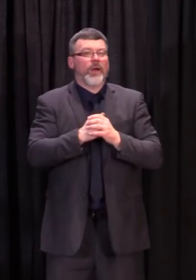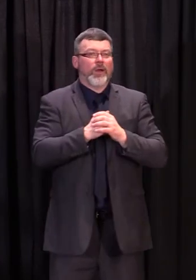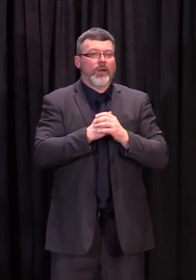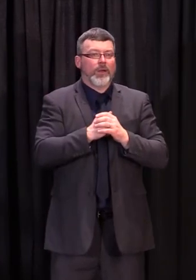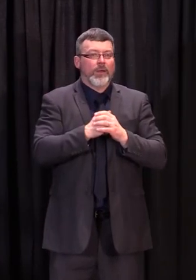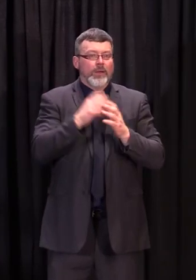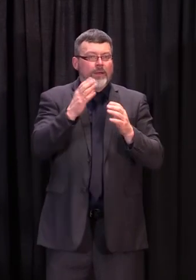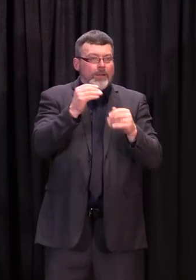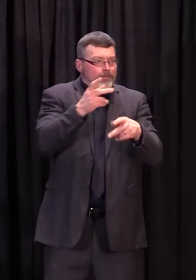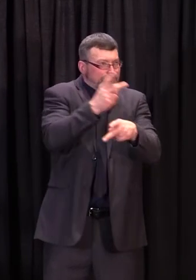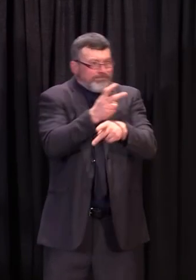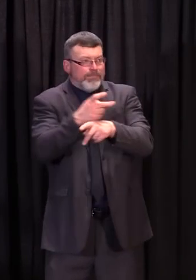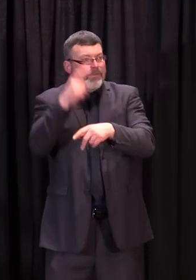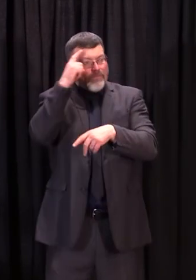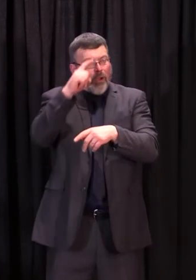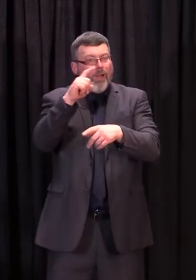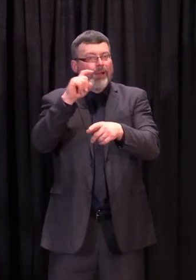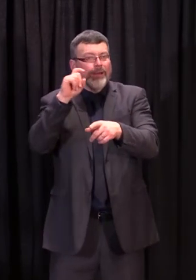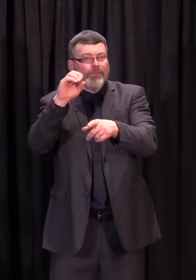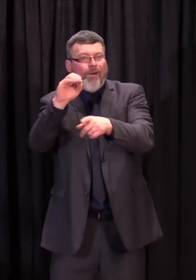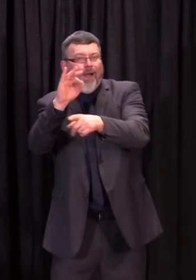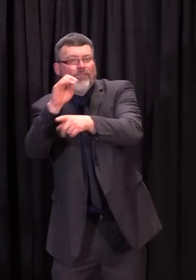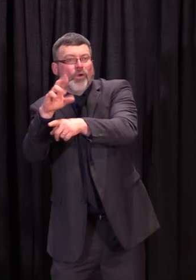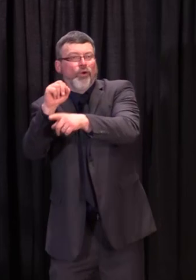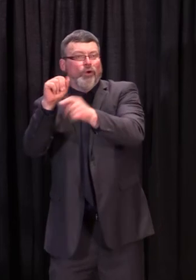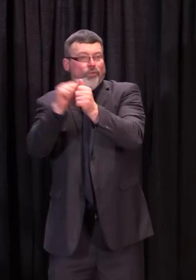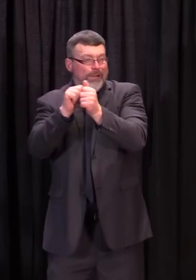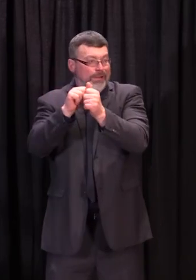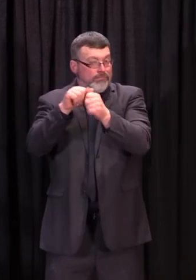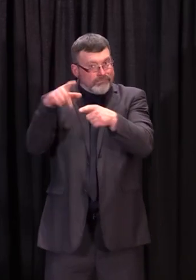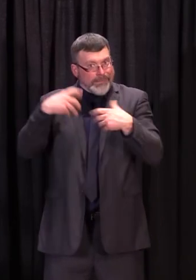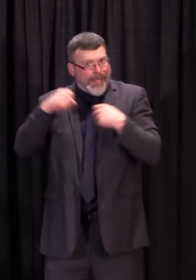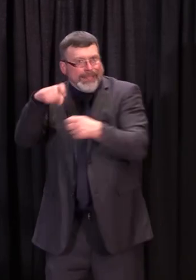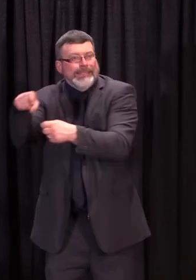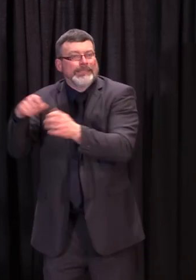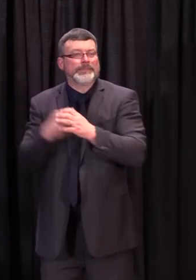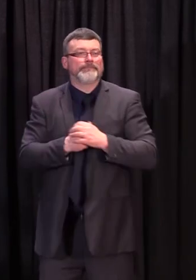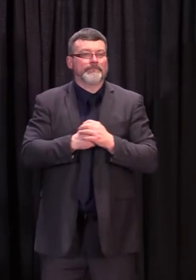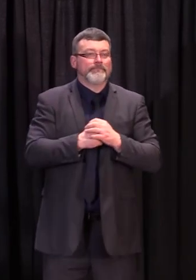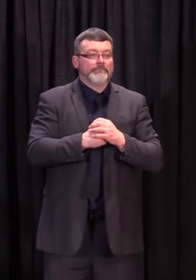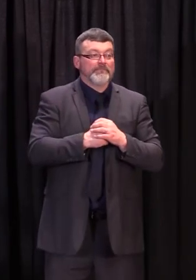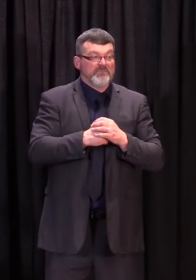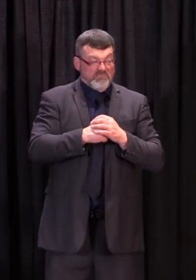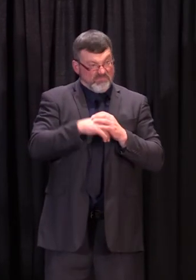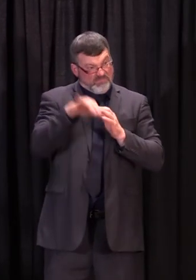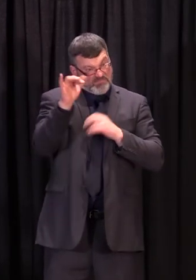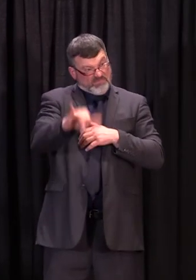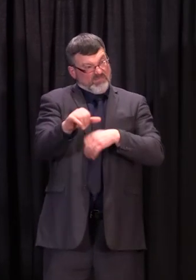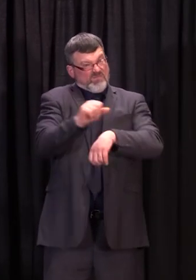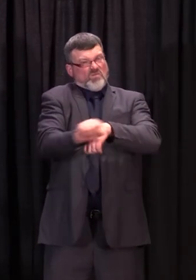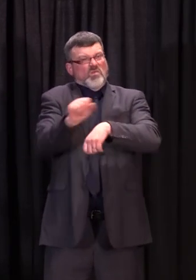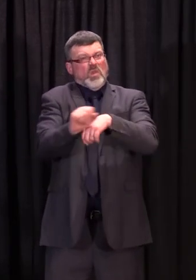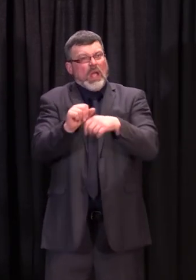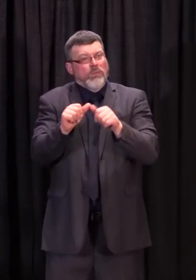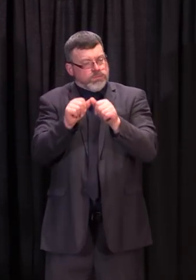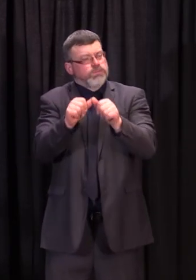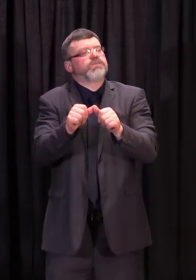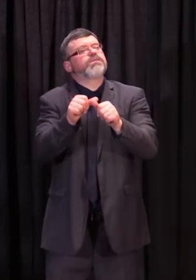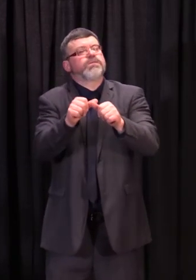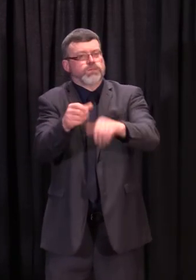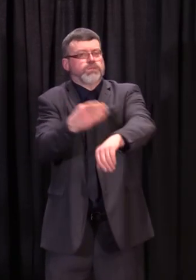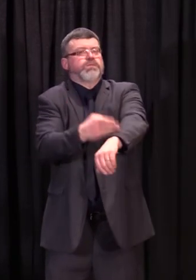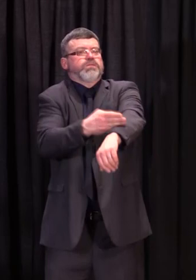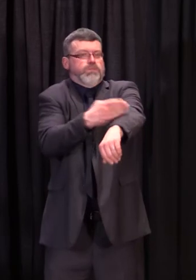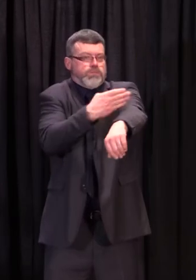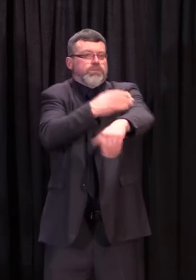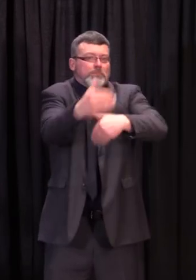needs. With this work, we'll continue making progress towards fair and just treatment of all